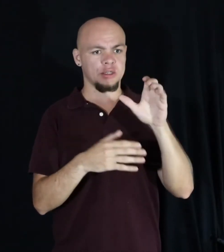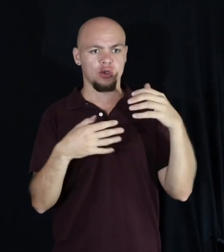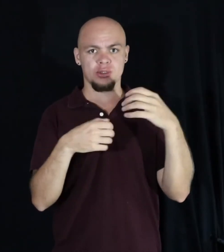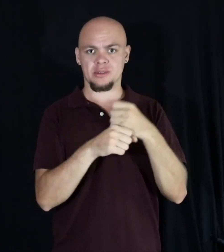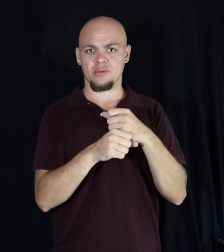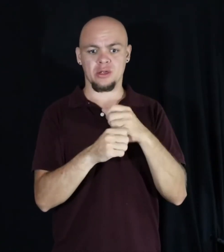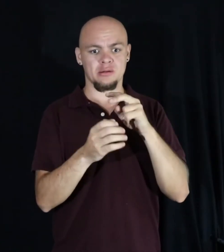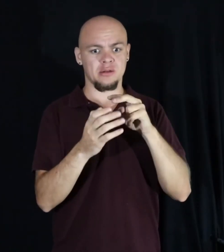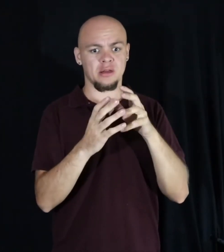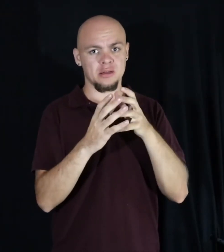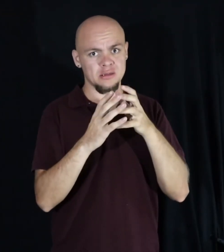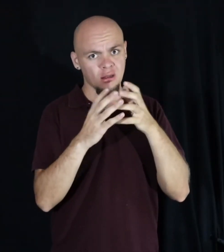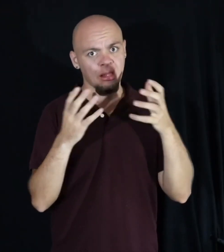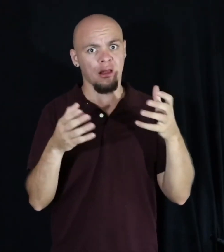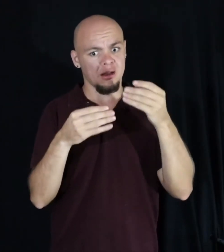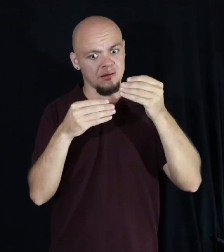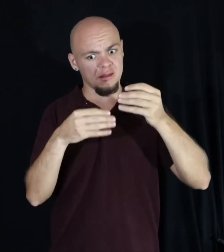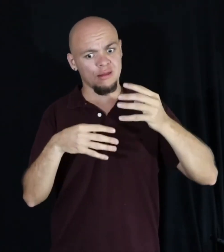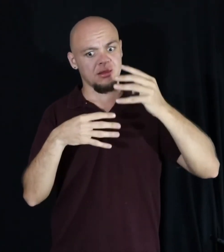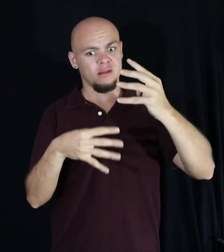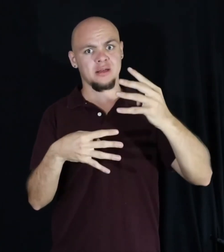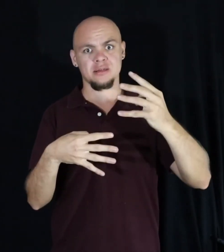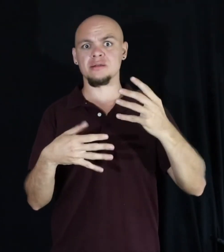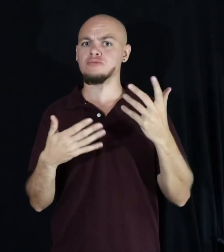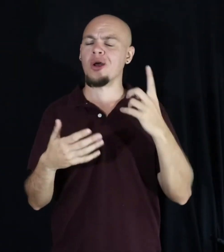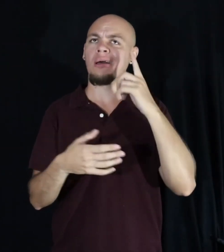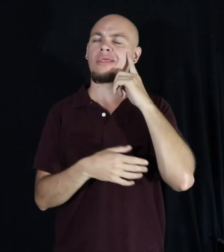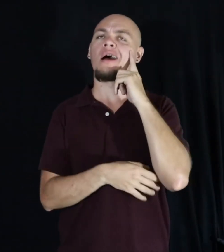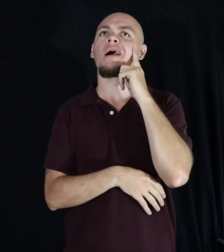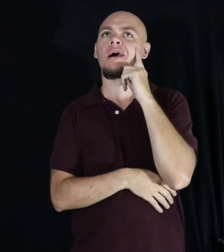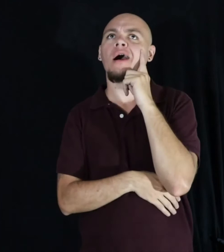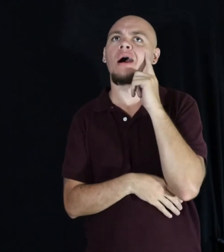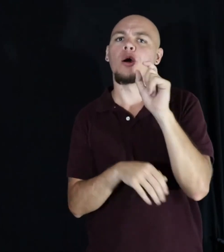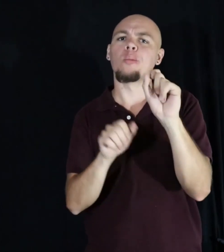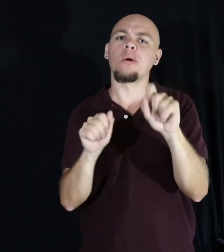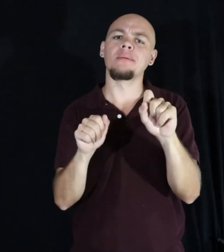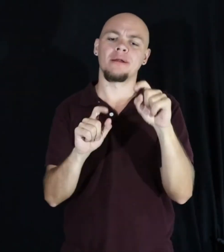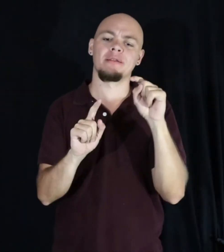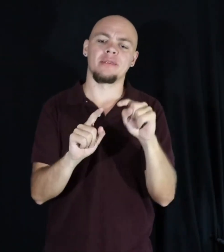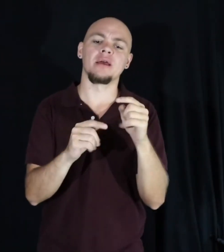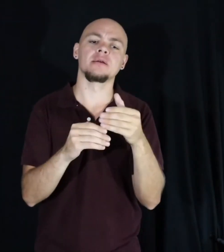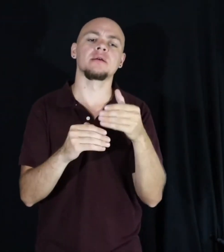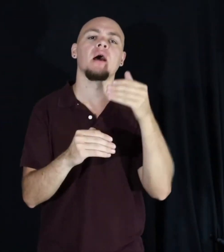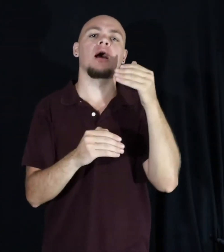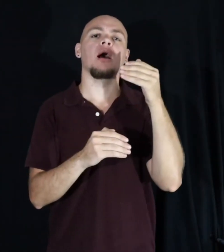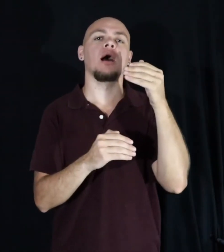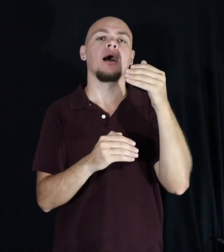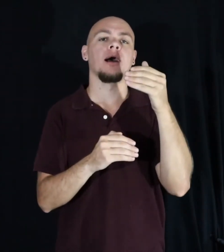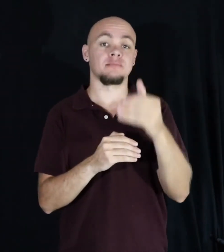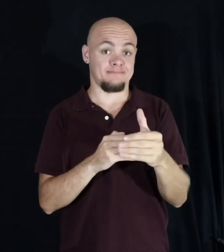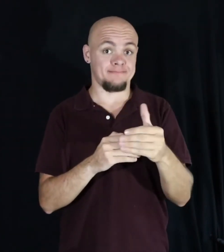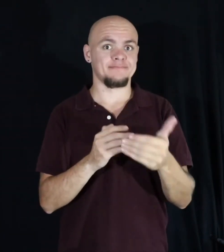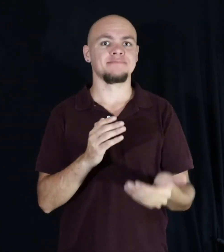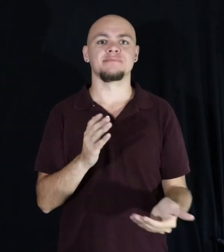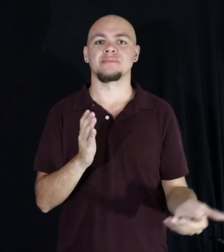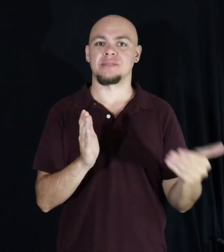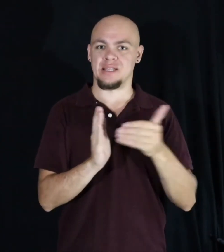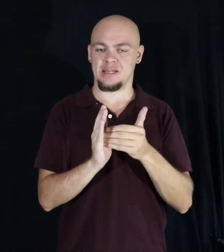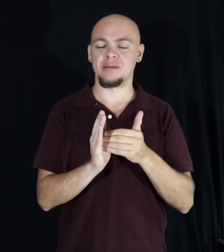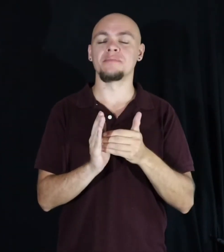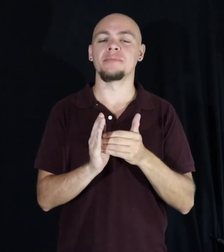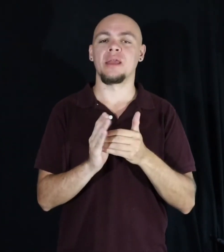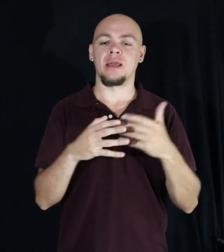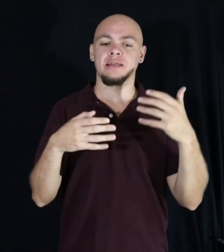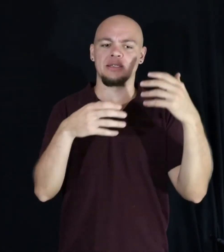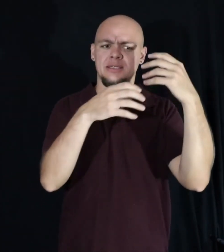lot. It's a huge list. So I thought, you know, I probably have to take this one step further here and kind of create summaries of